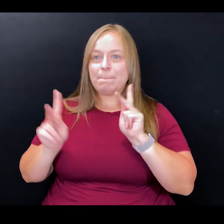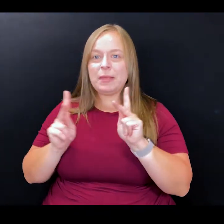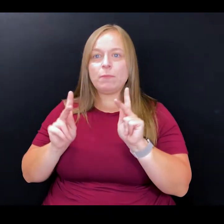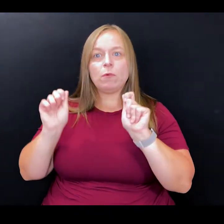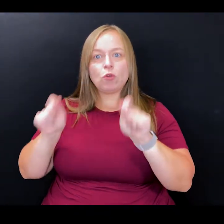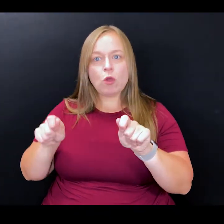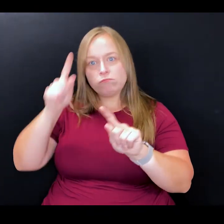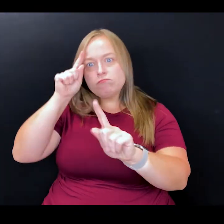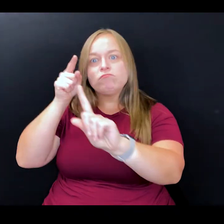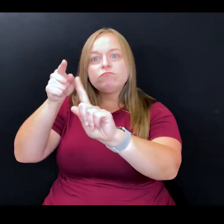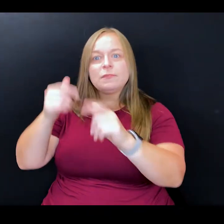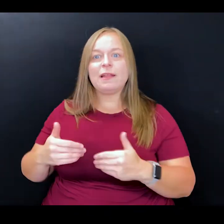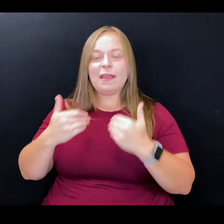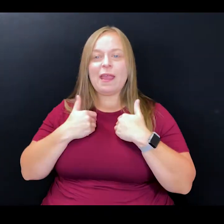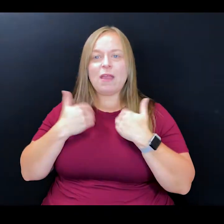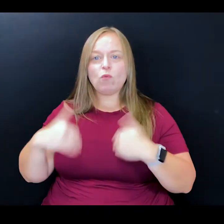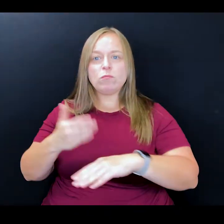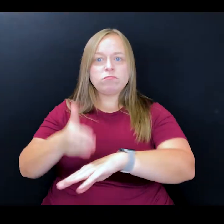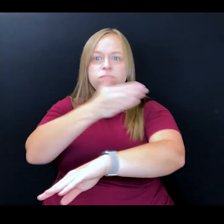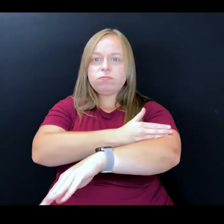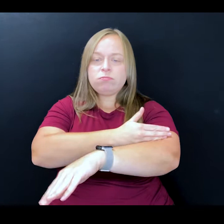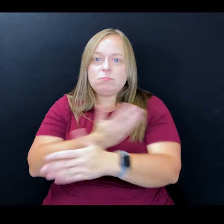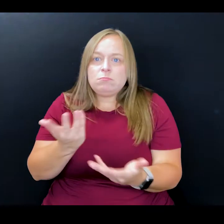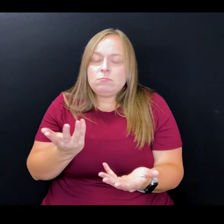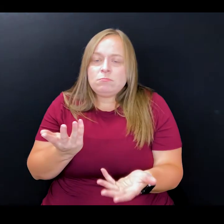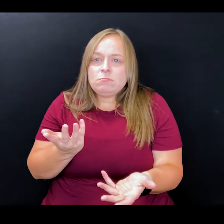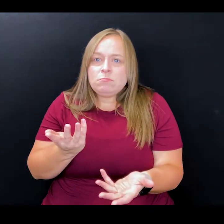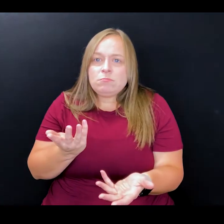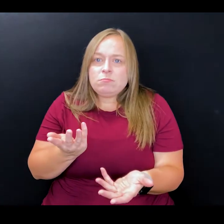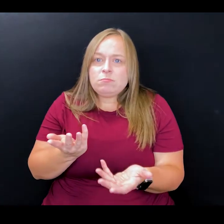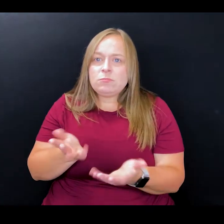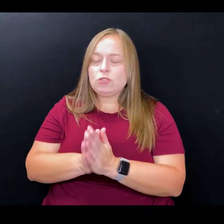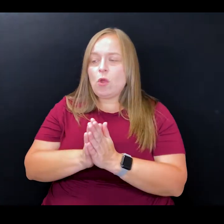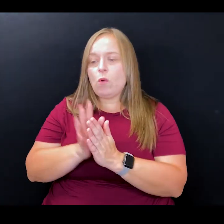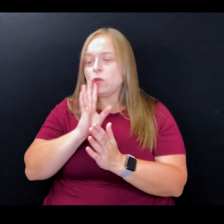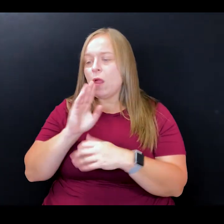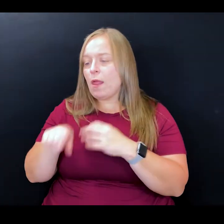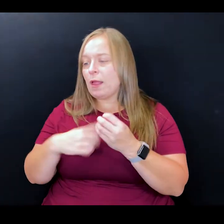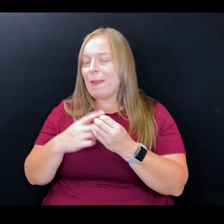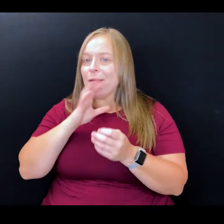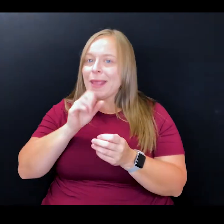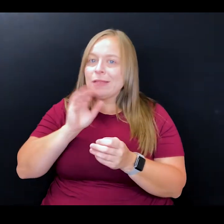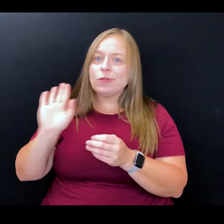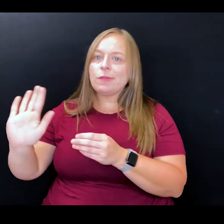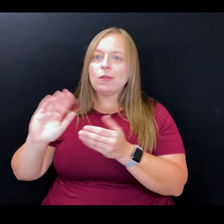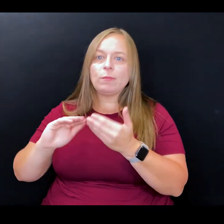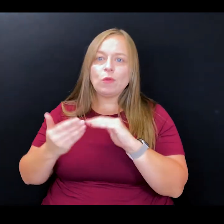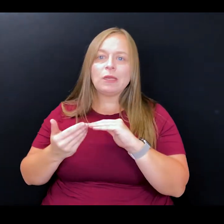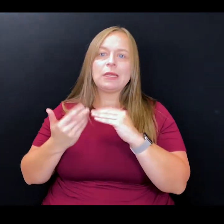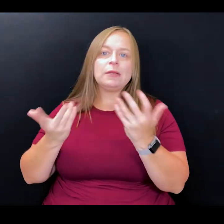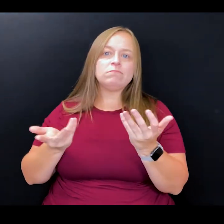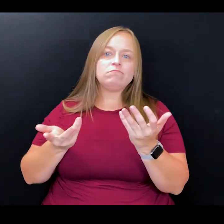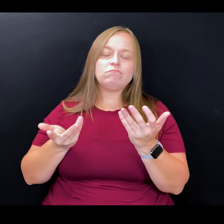that people could have would be increased exponentially. So when you talk about aging in the